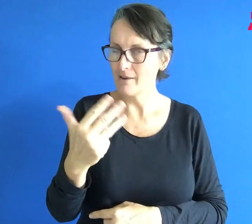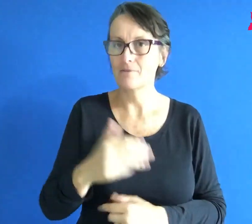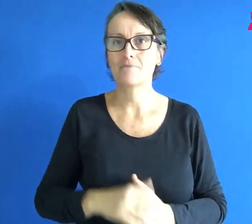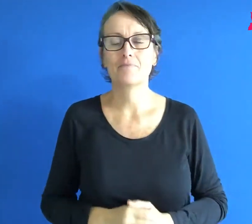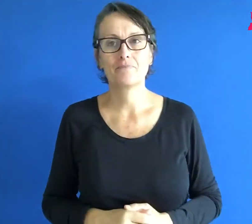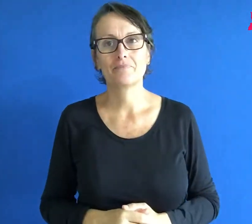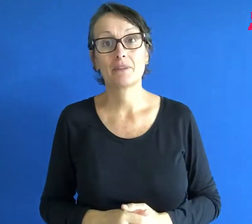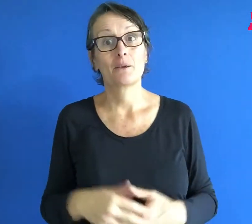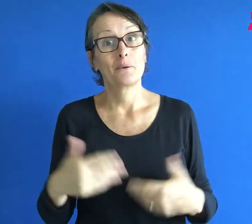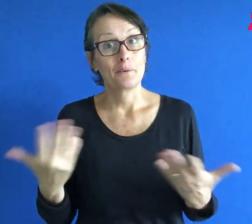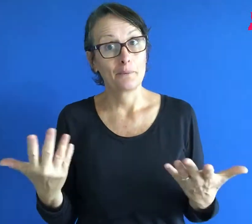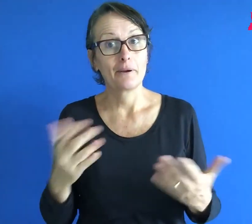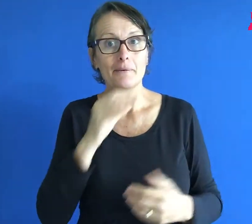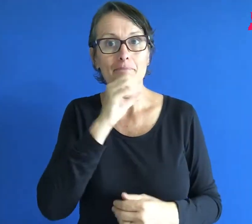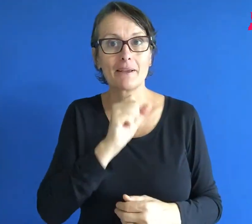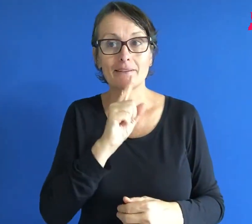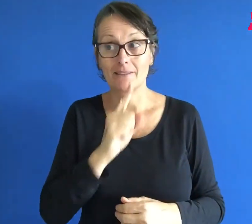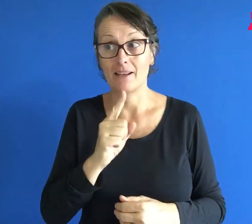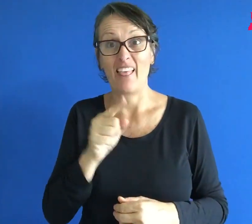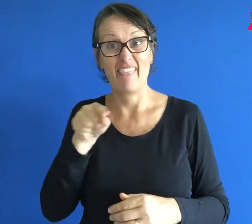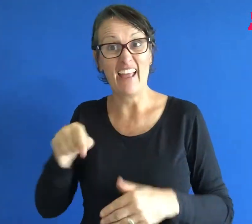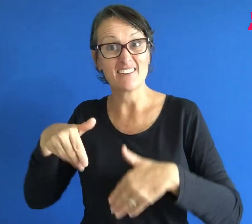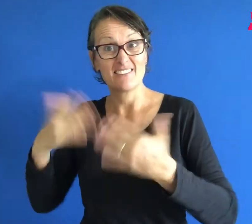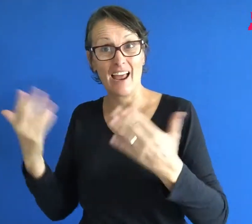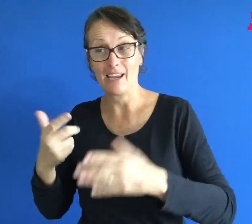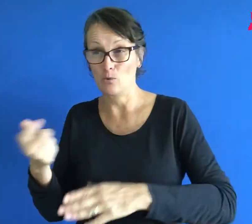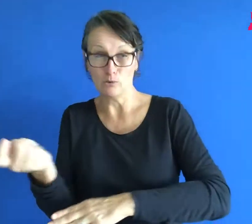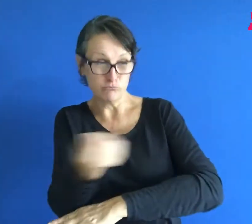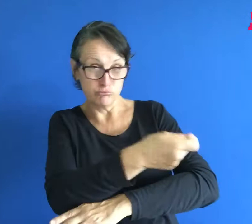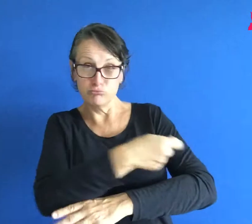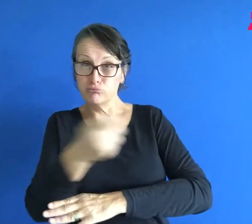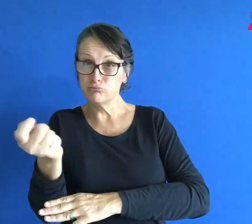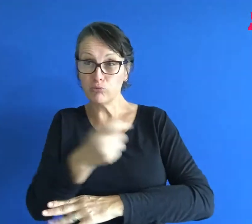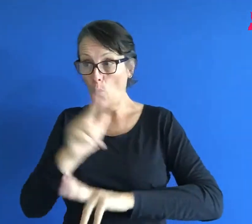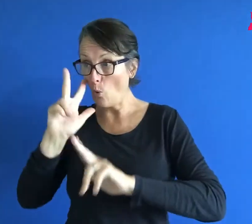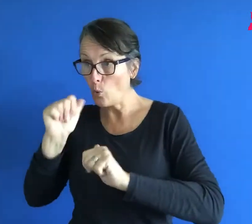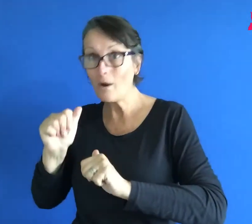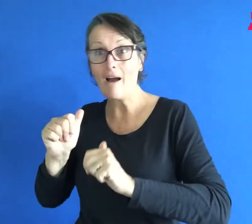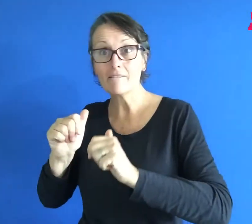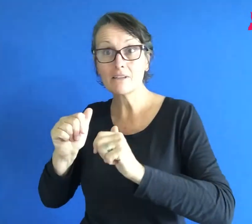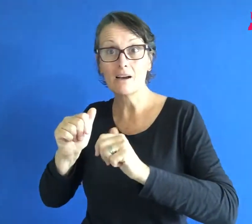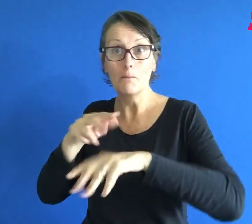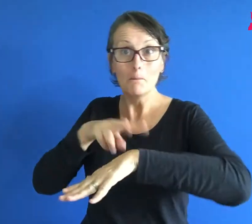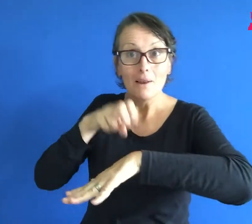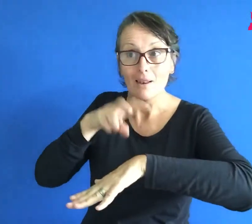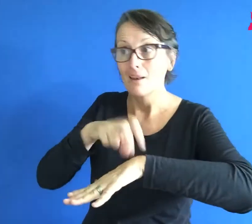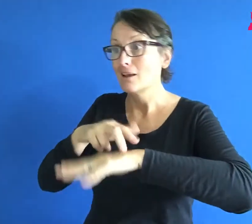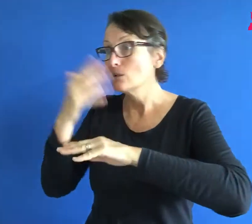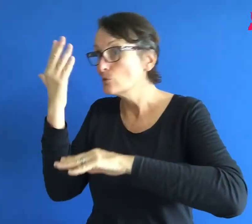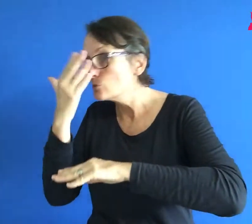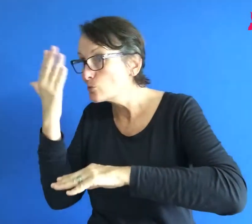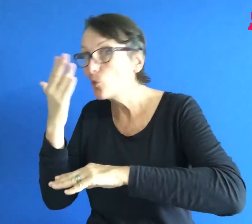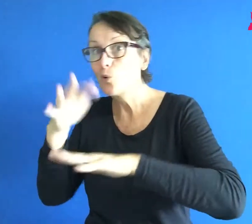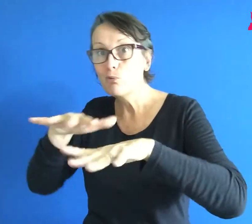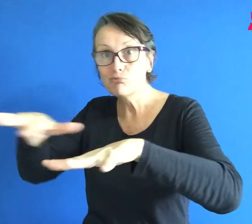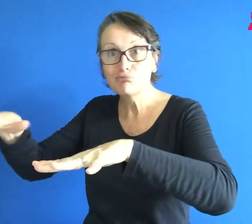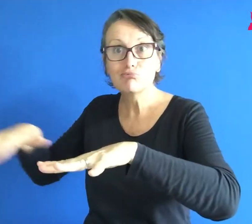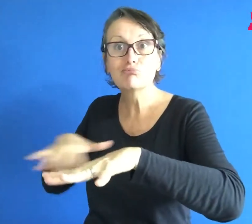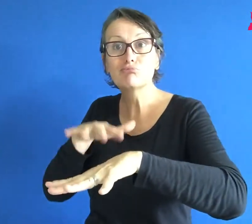we defended the town, we went back up and we were going to be tasked to go house to house. to do some blacking out